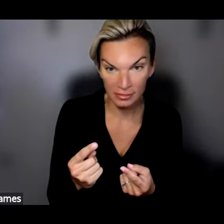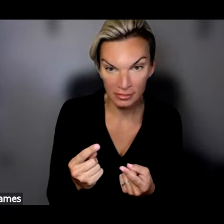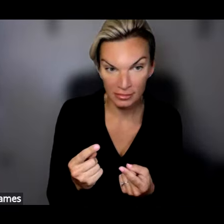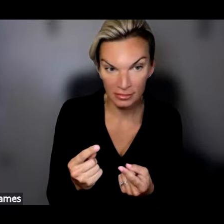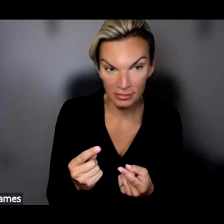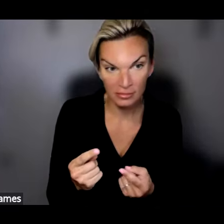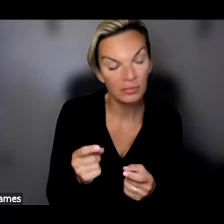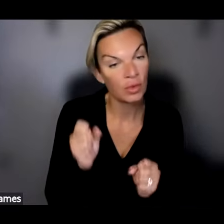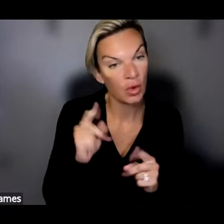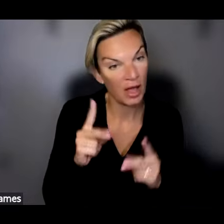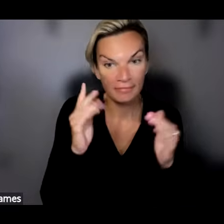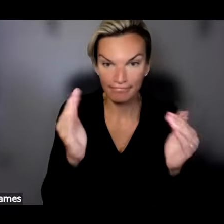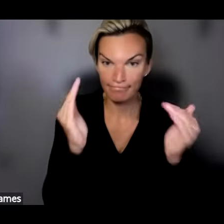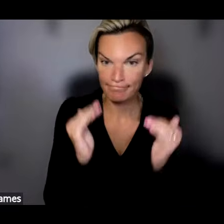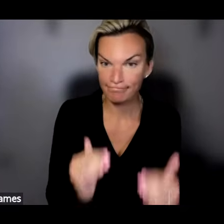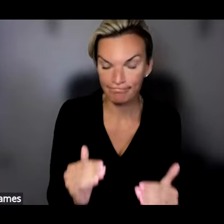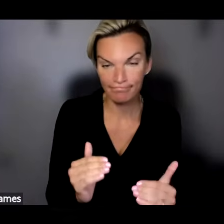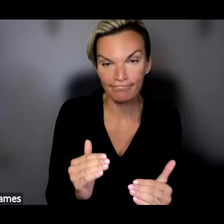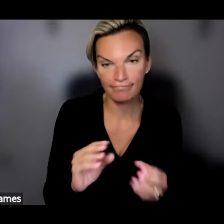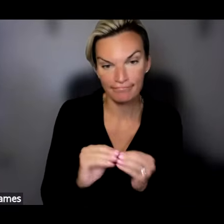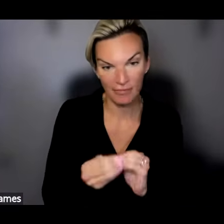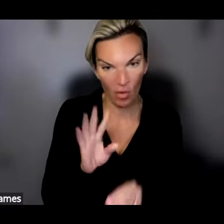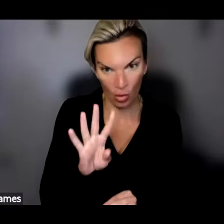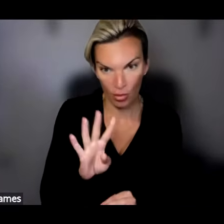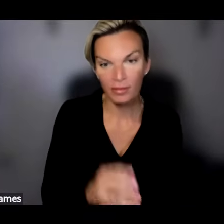Moving on, item number 4.